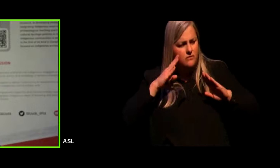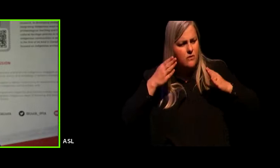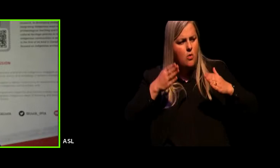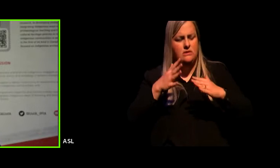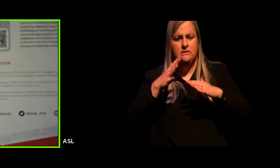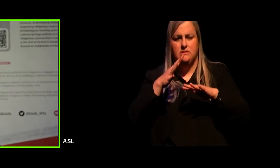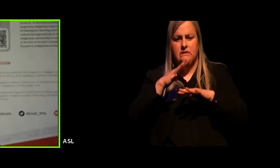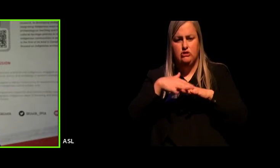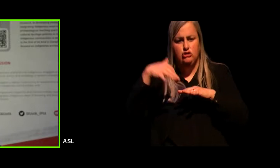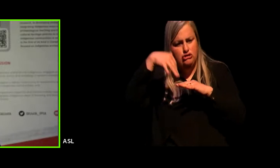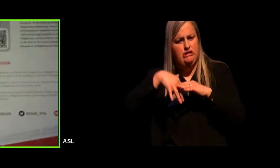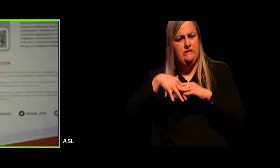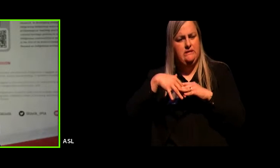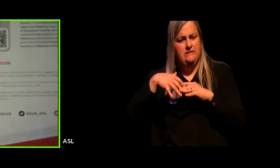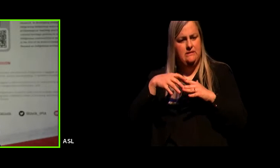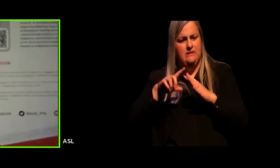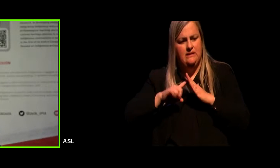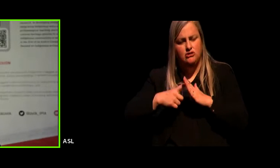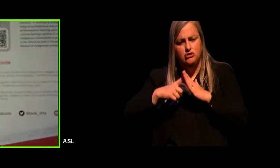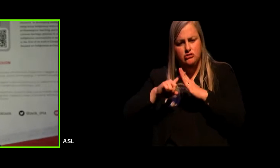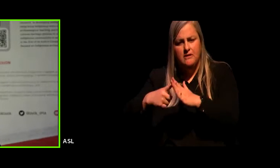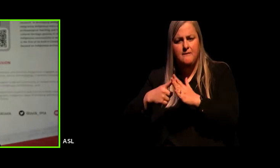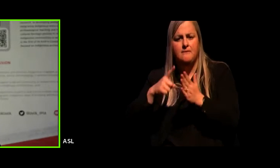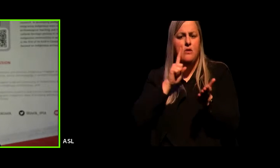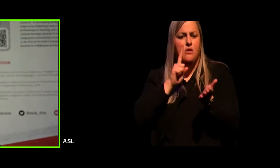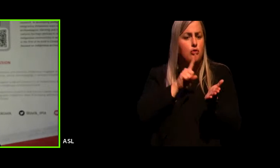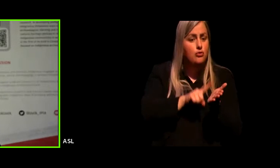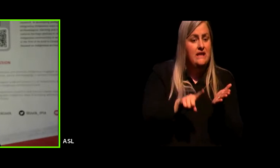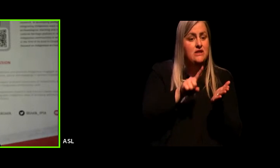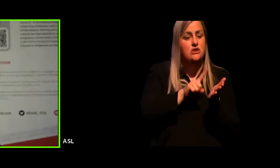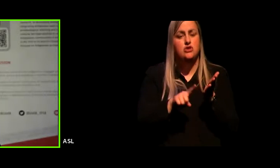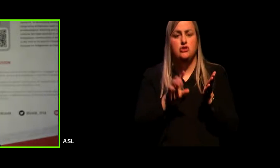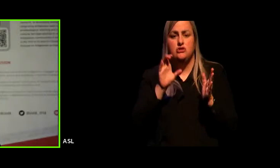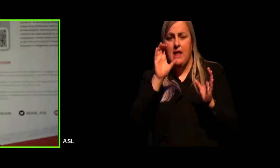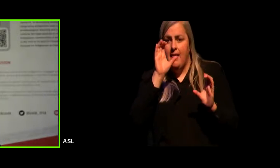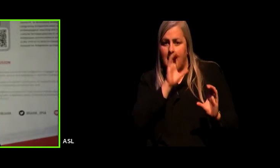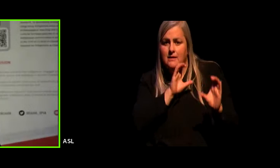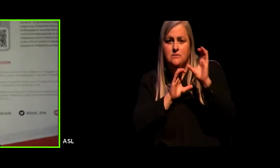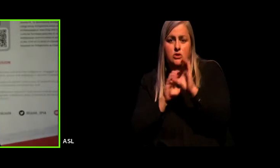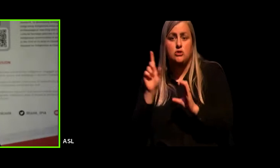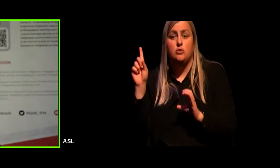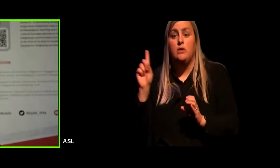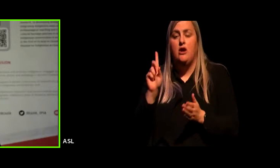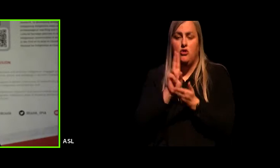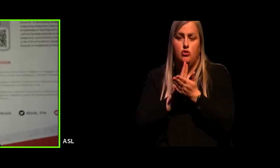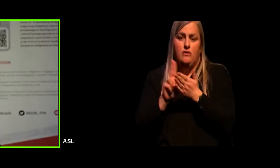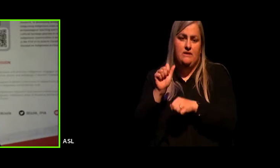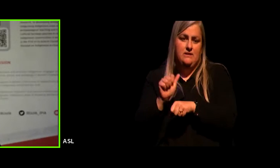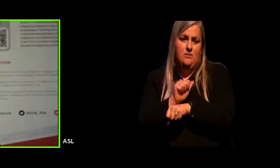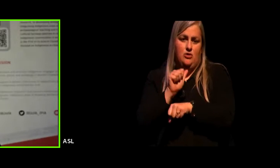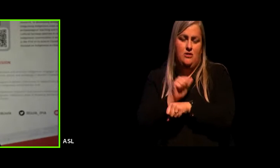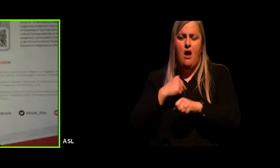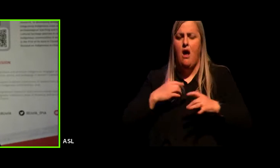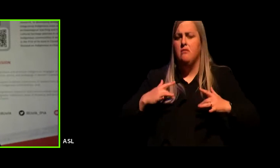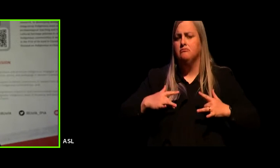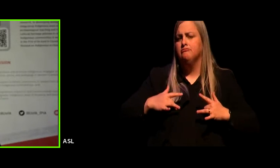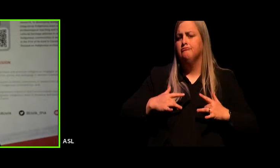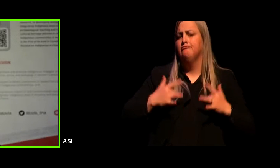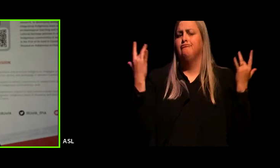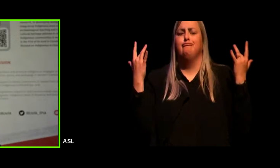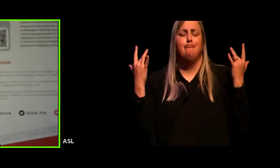Indigenous-led initiatives, research, and knowledge exploration at the University of Alberta. It's my privilege to invite